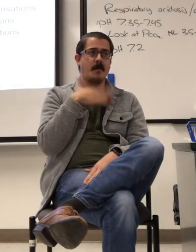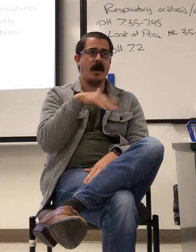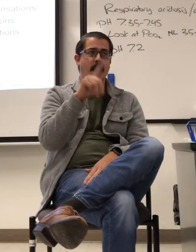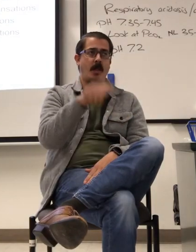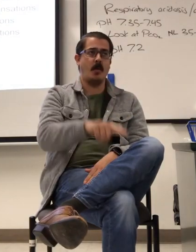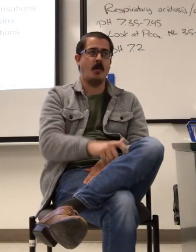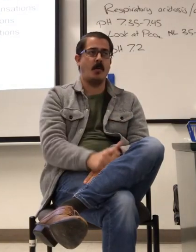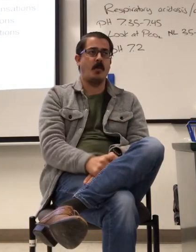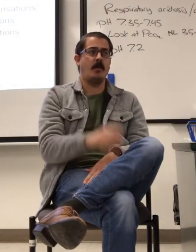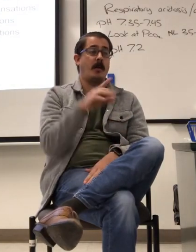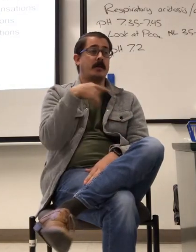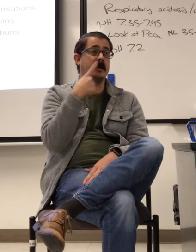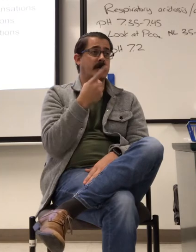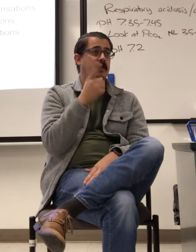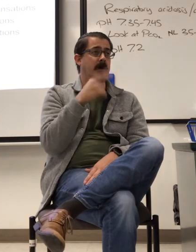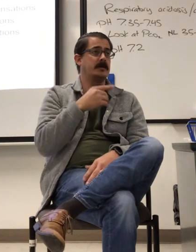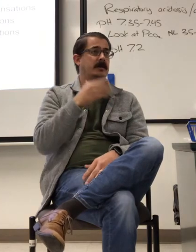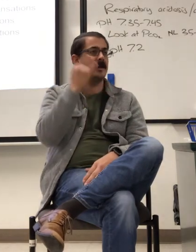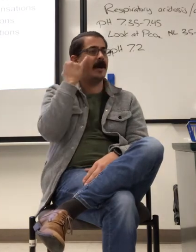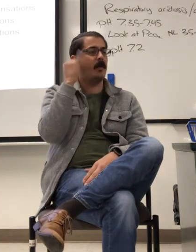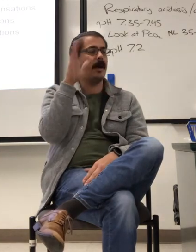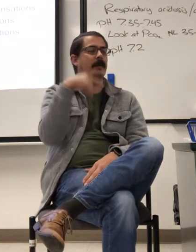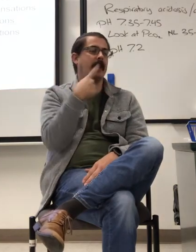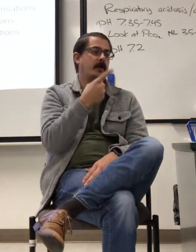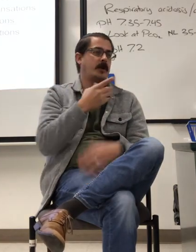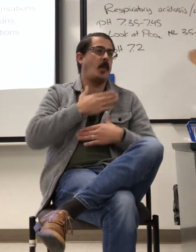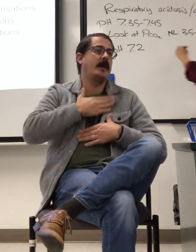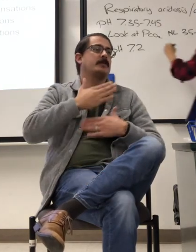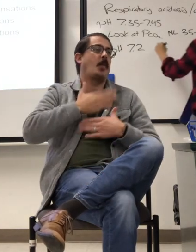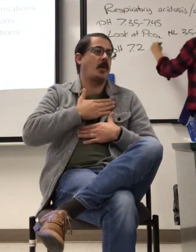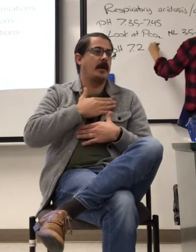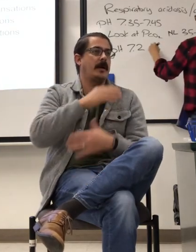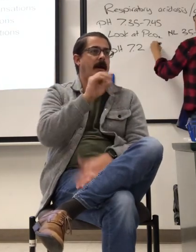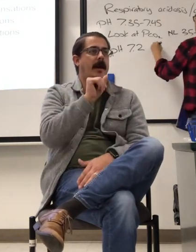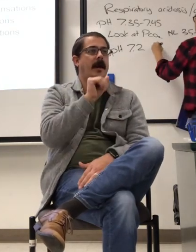say, I'm just going to tell you, it's a respiratory acidosis.